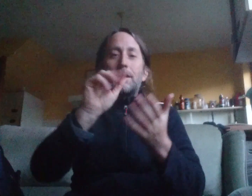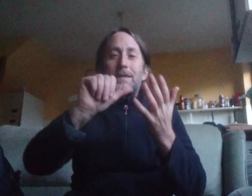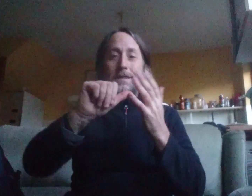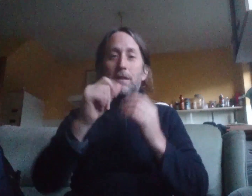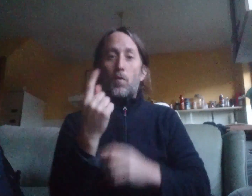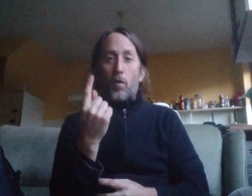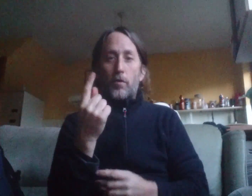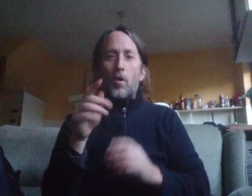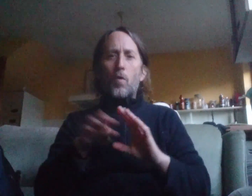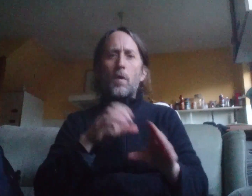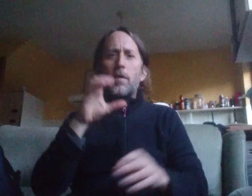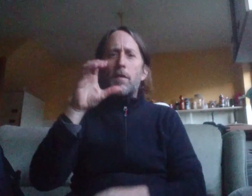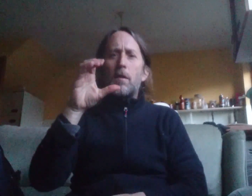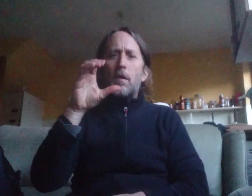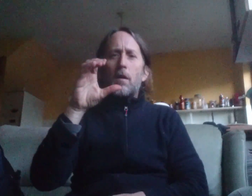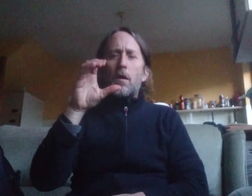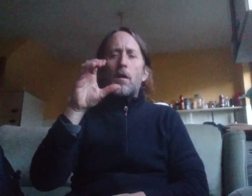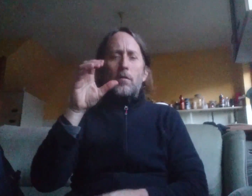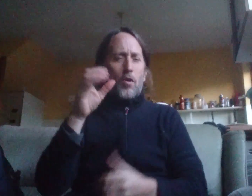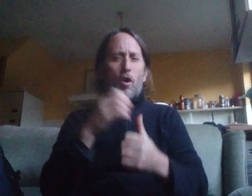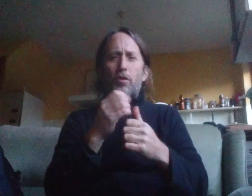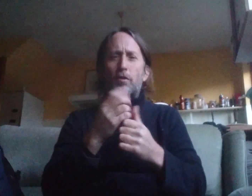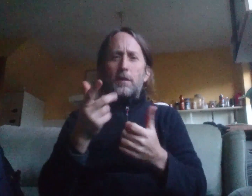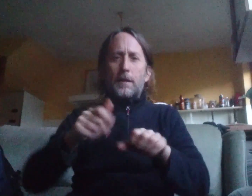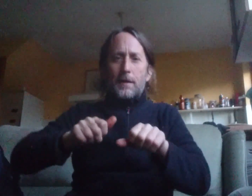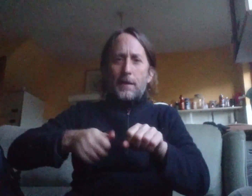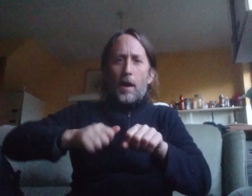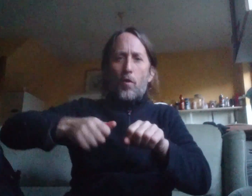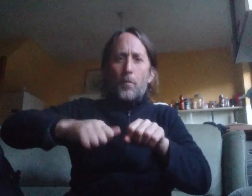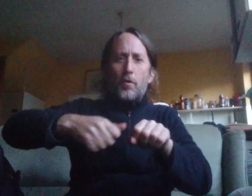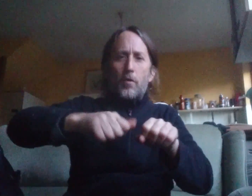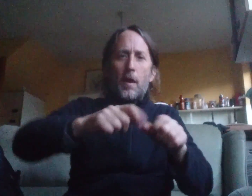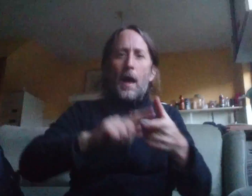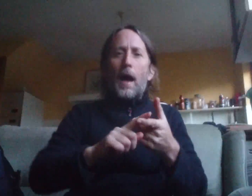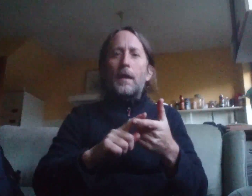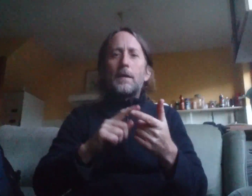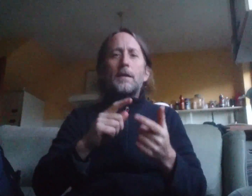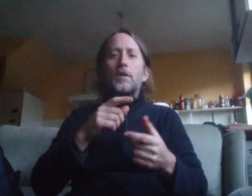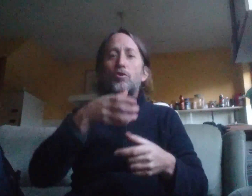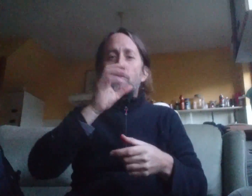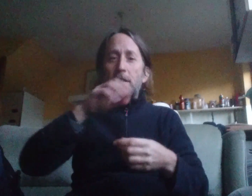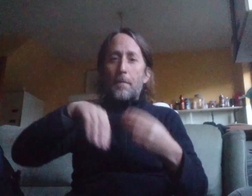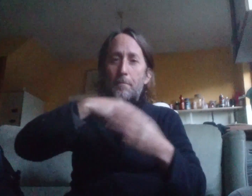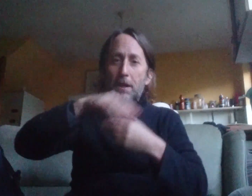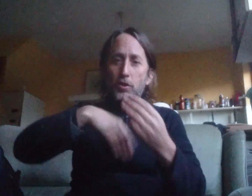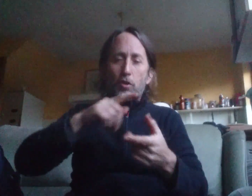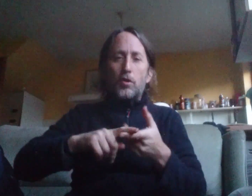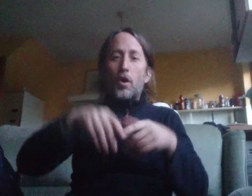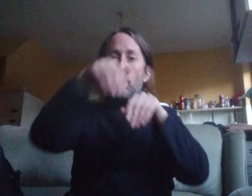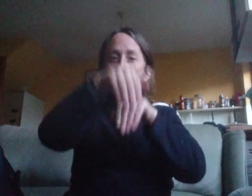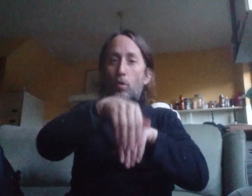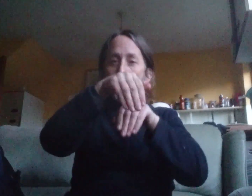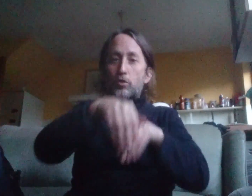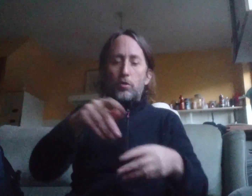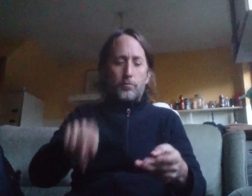Corey electric can opener, the Iona drink mixer, the GE toaster oven, and the Casco appliance